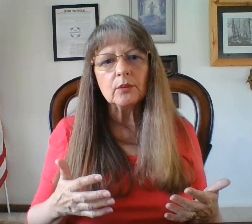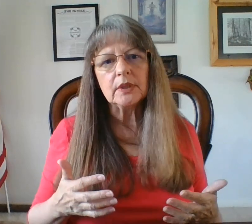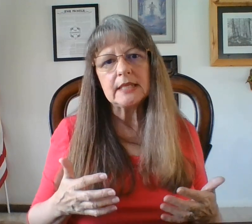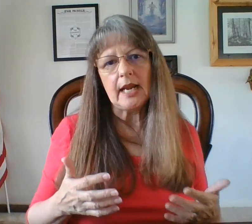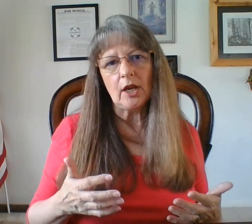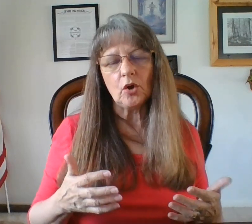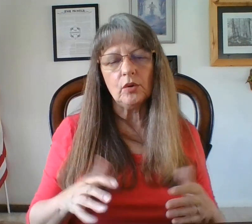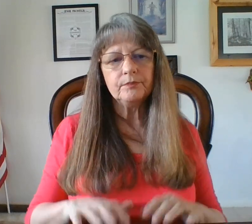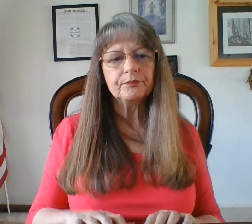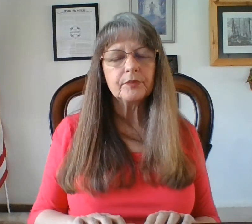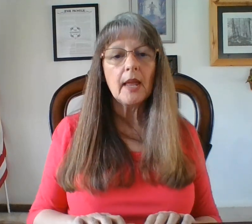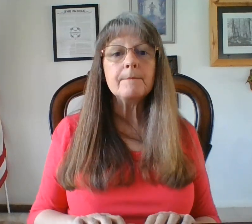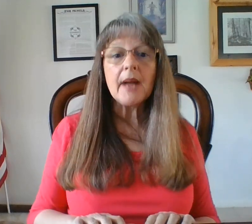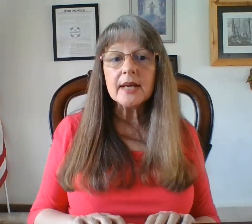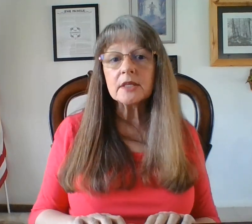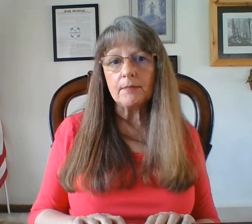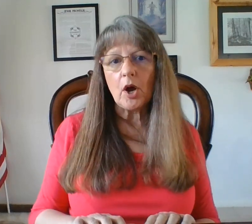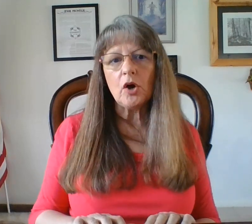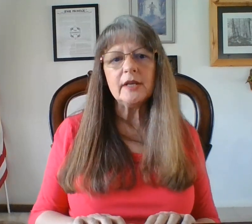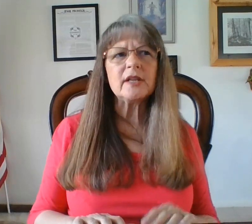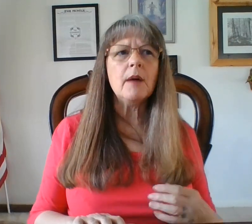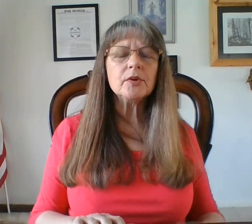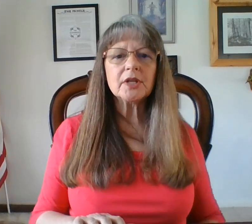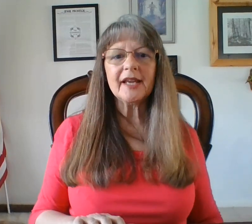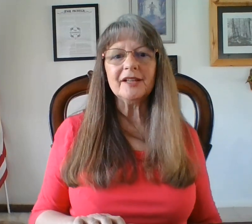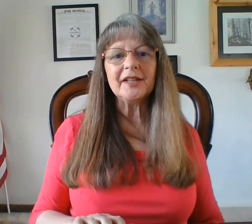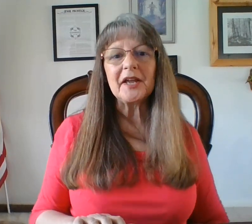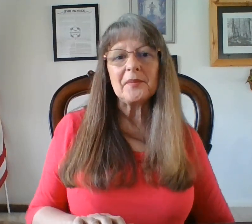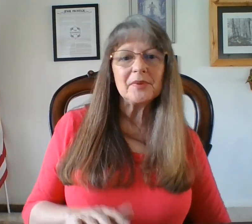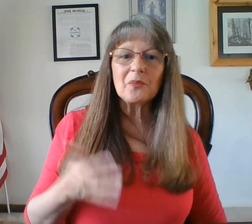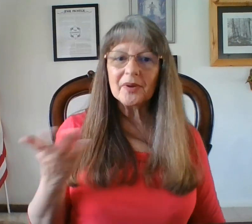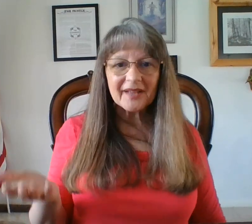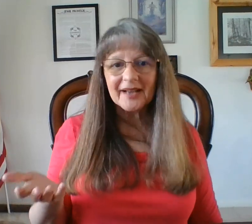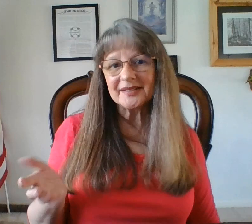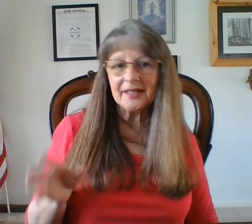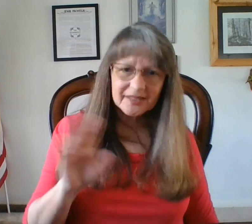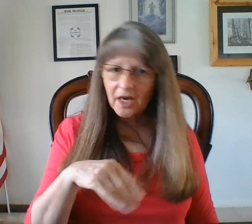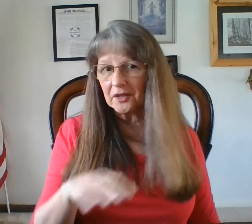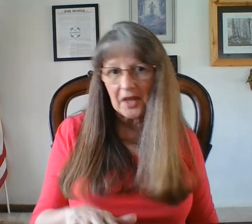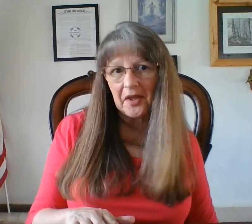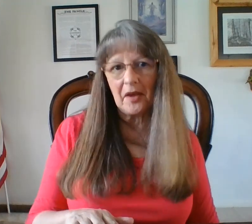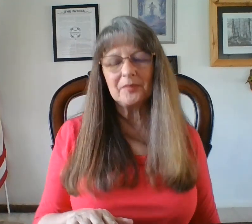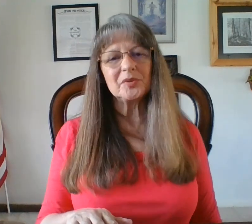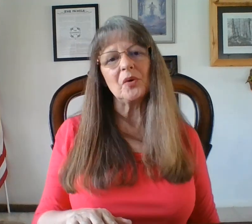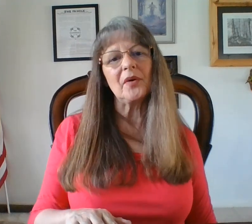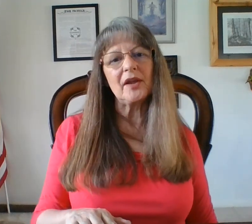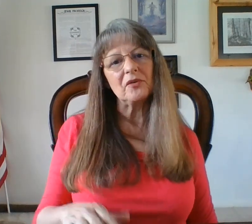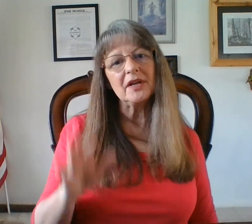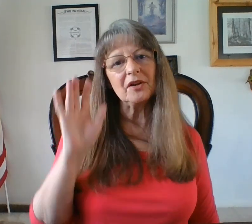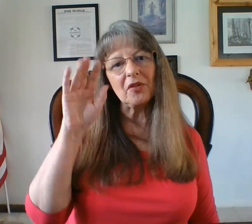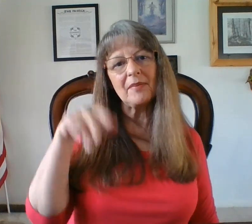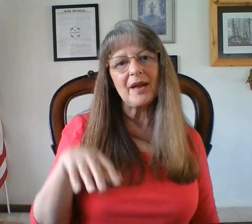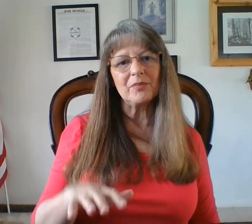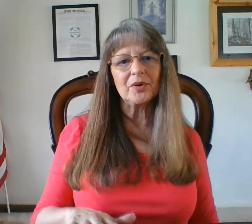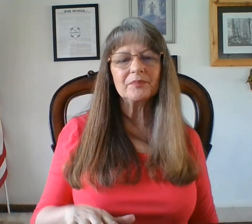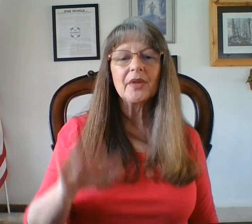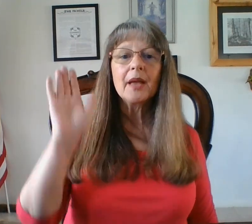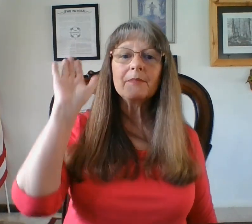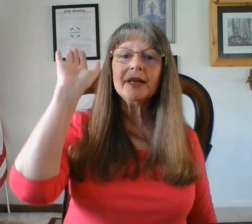really technical. Basketball, it's almost like a layup, but one guy said it's not a layup. So, okay, you're hitting it on the backboard, but